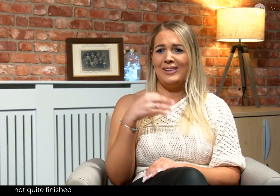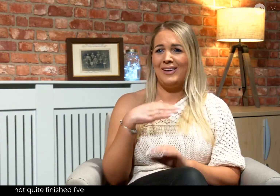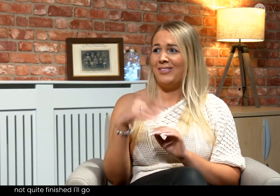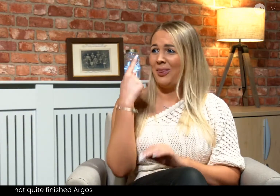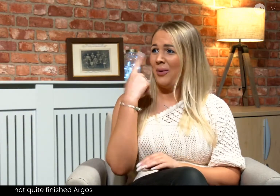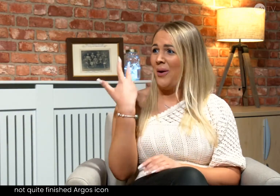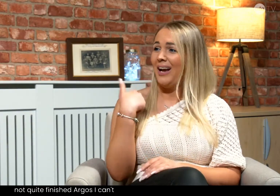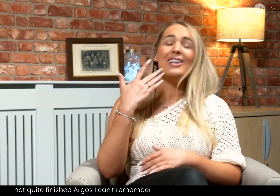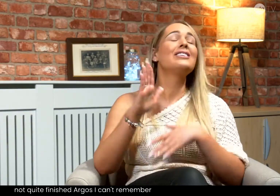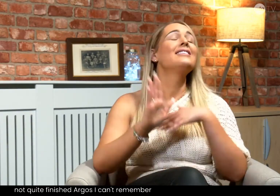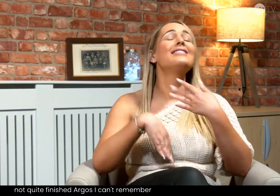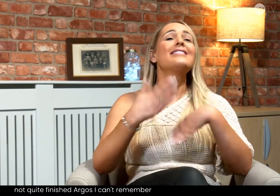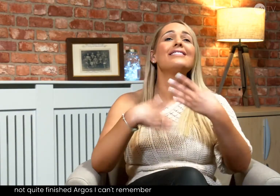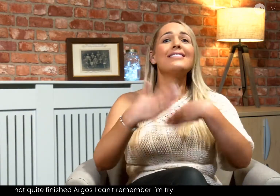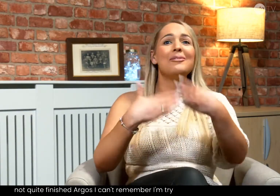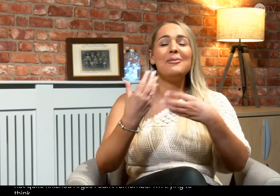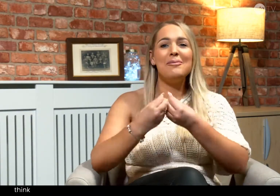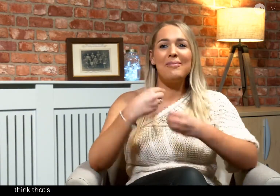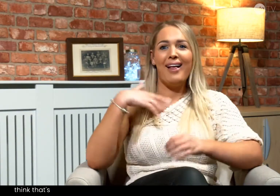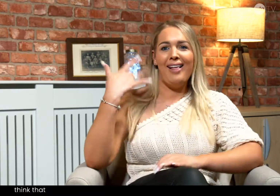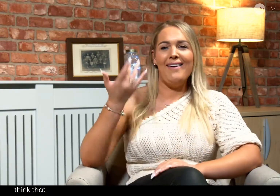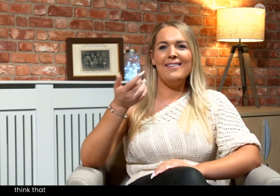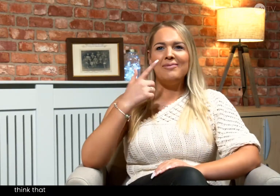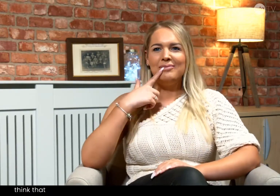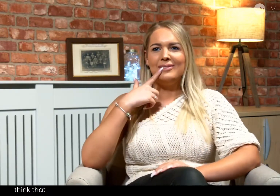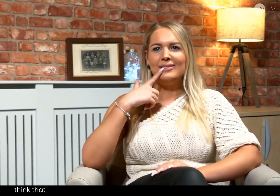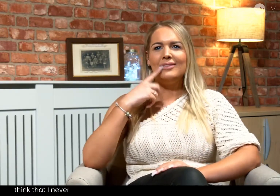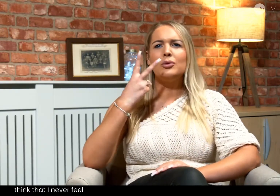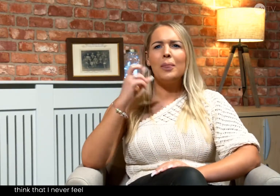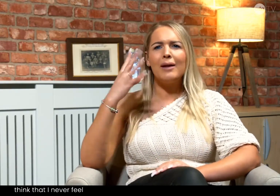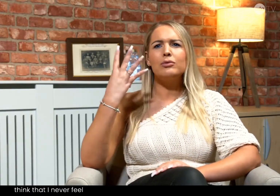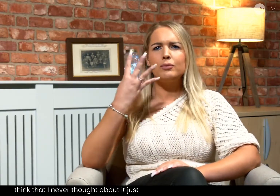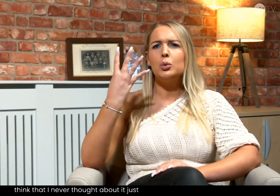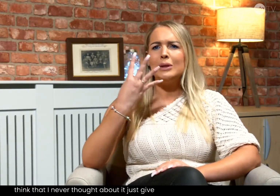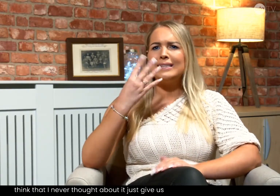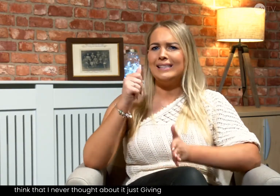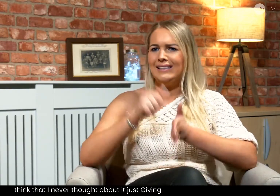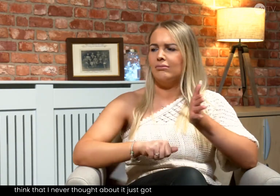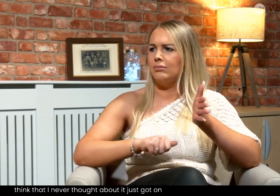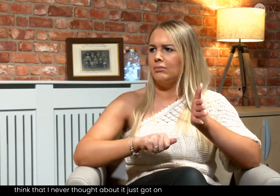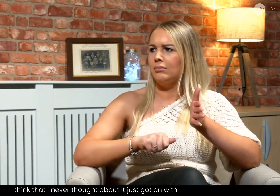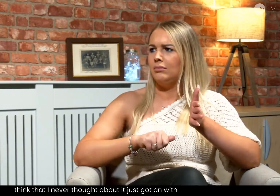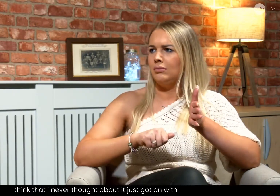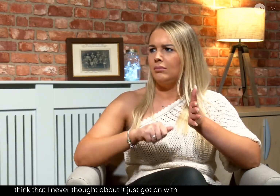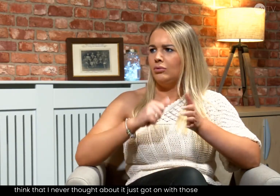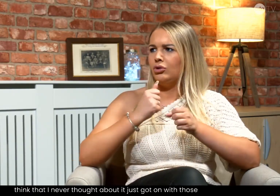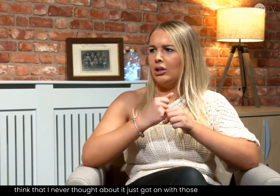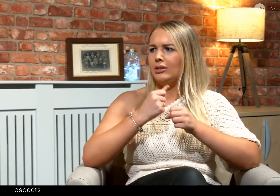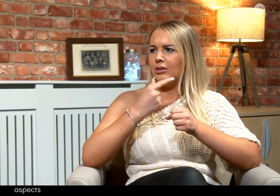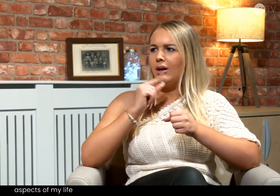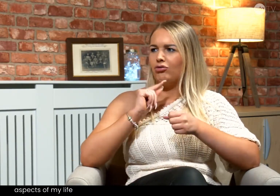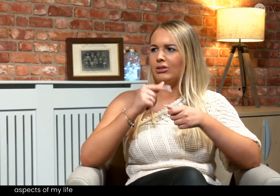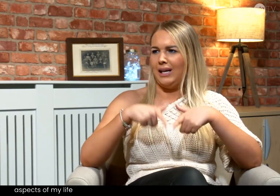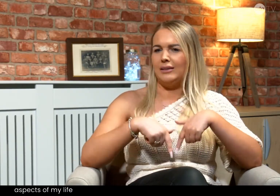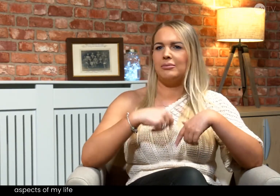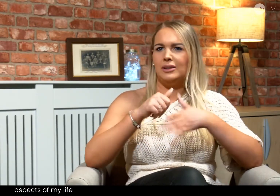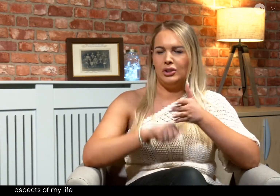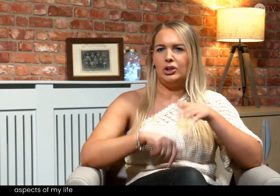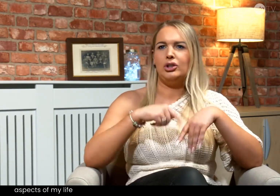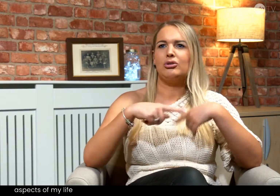to think. That's a really good question. I never thought about it. I just kind of got on with those aspects of my life. I think 2014 was when